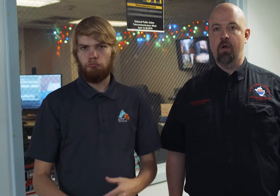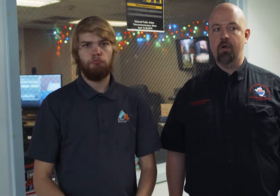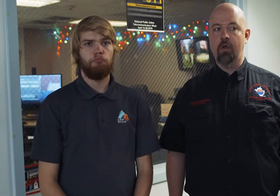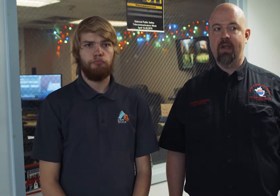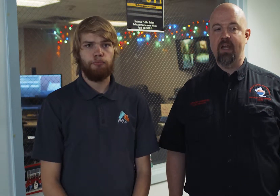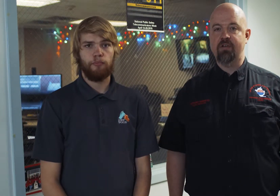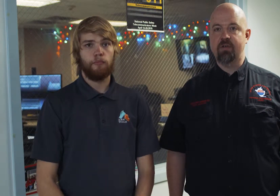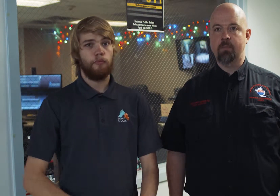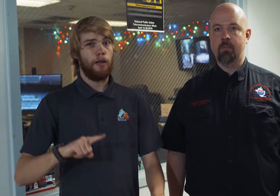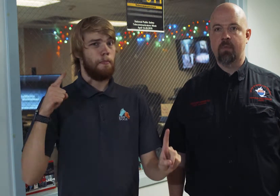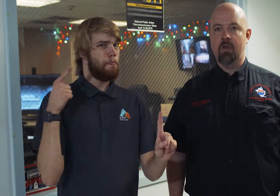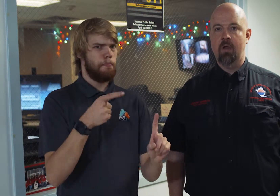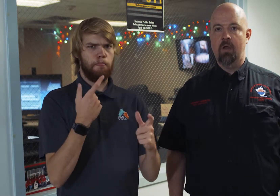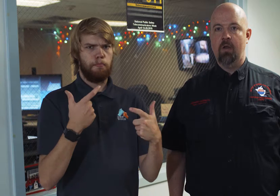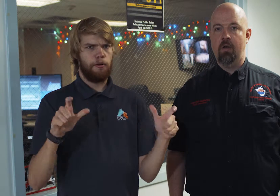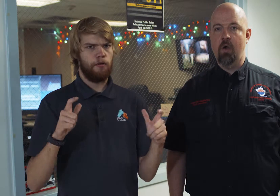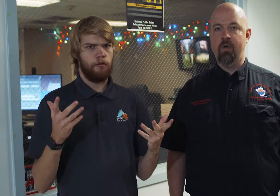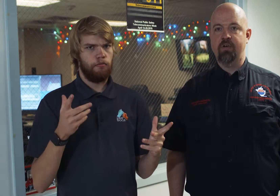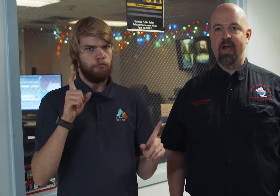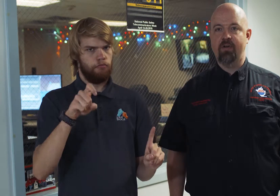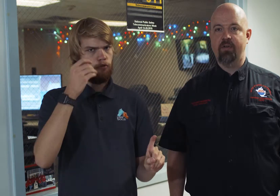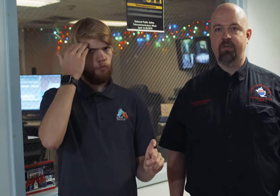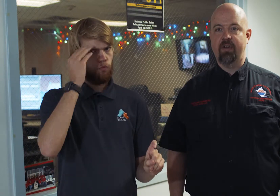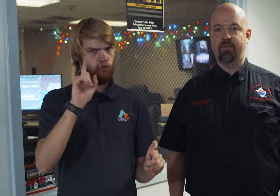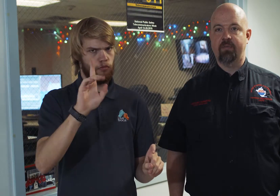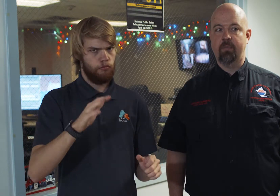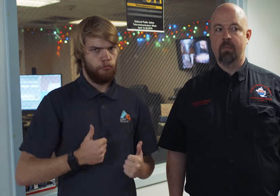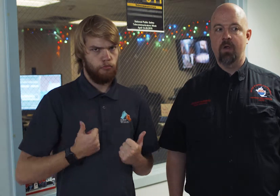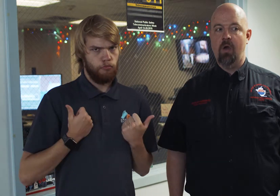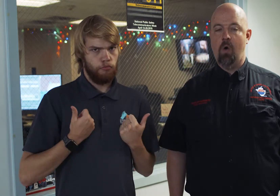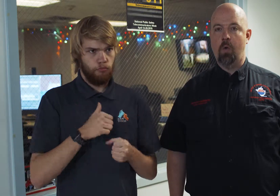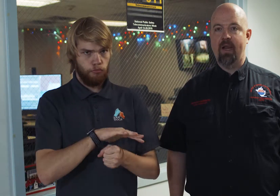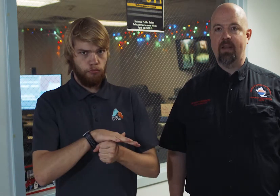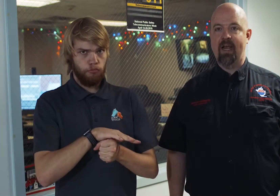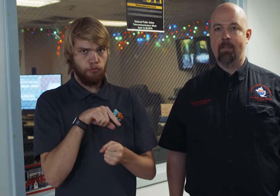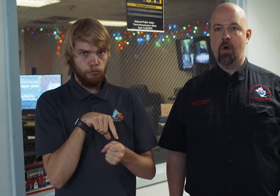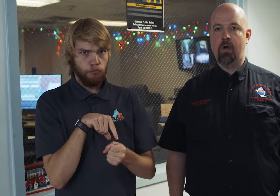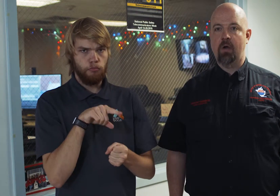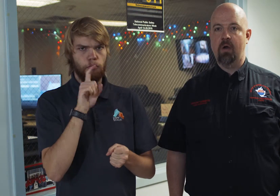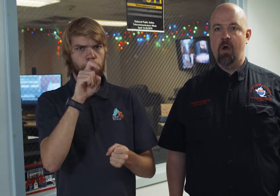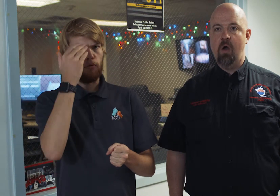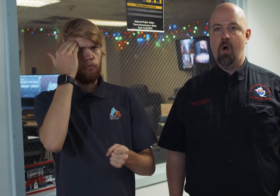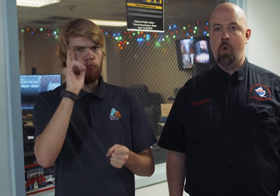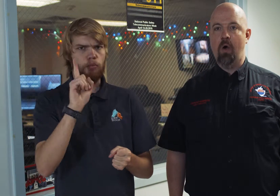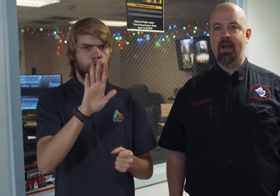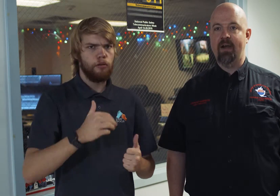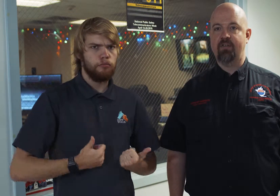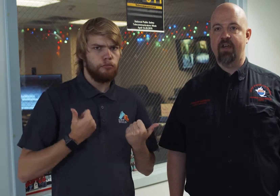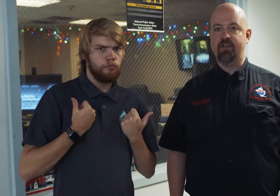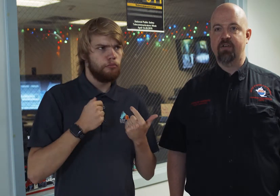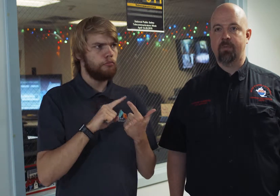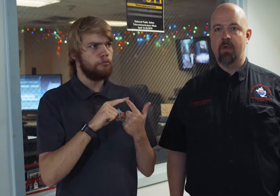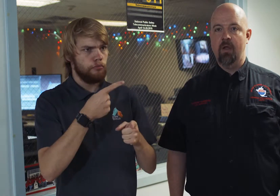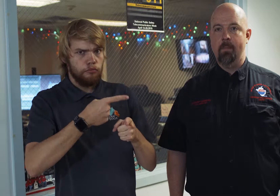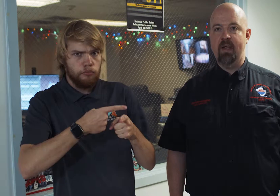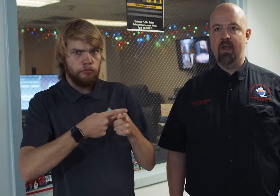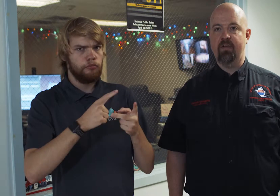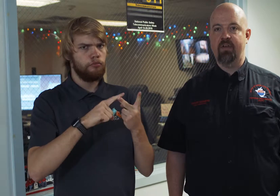your location, know what your address is, or a landmark, or an intersection. Because if